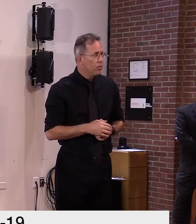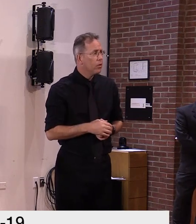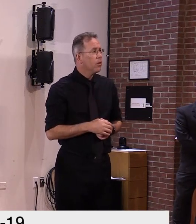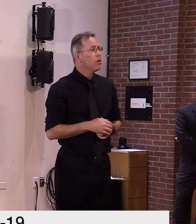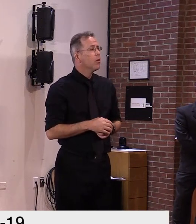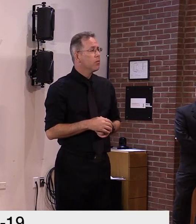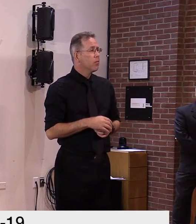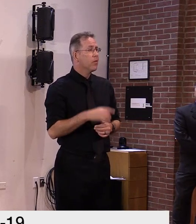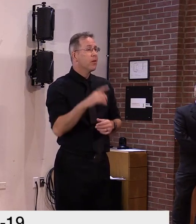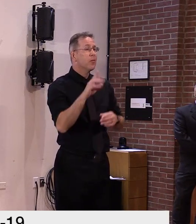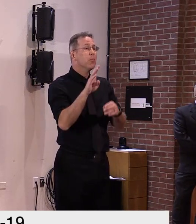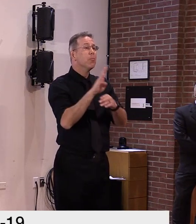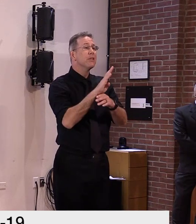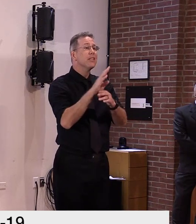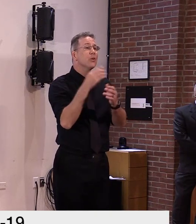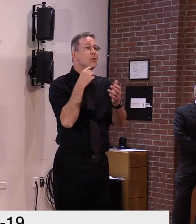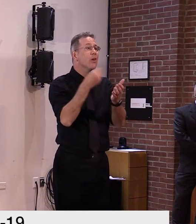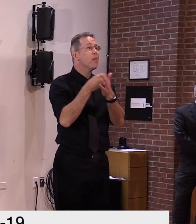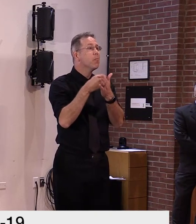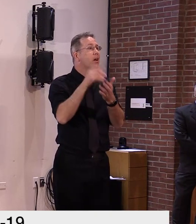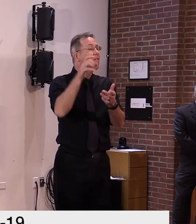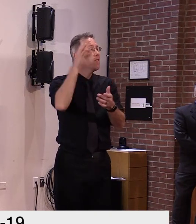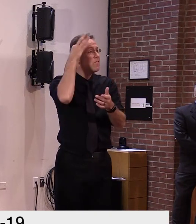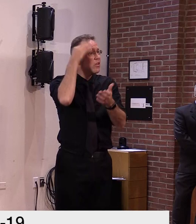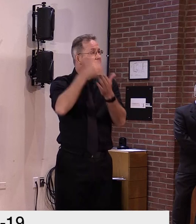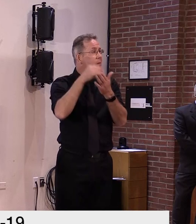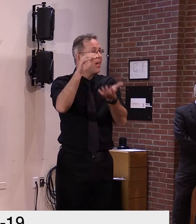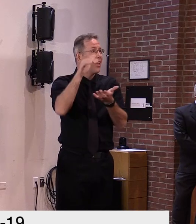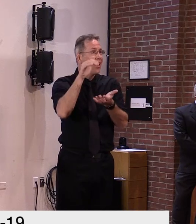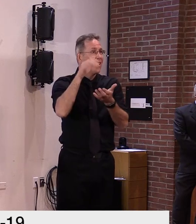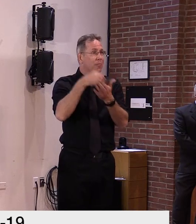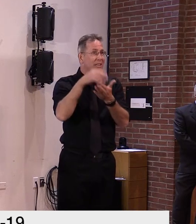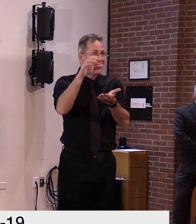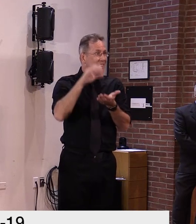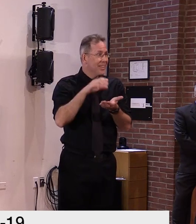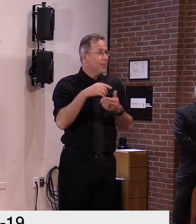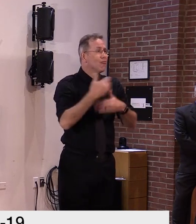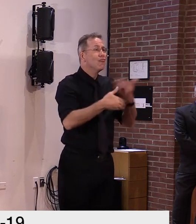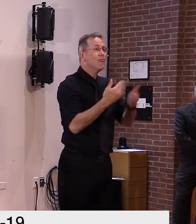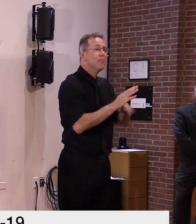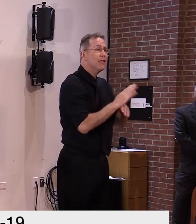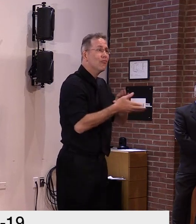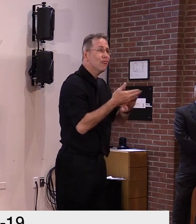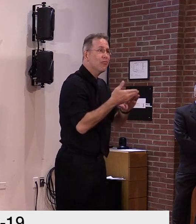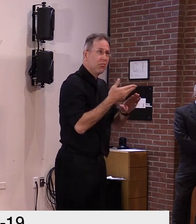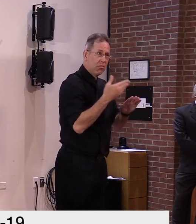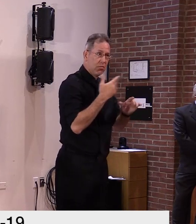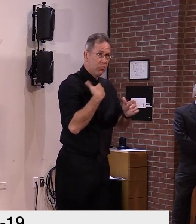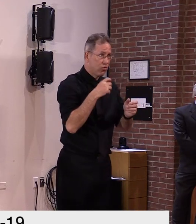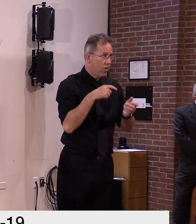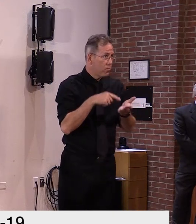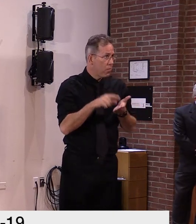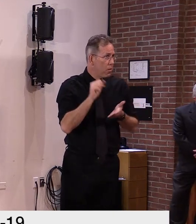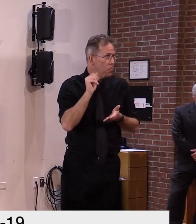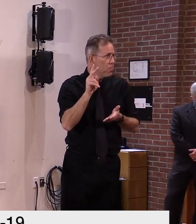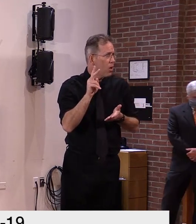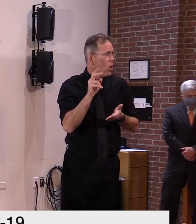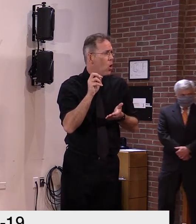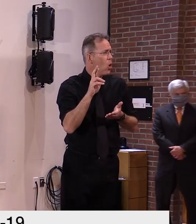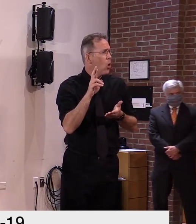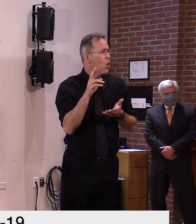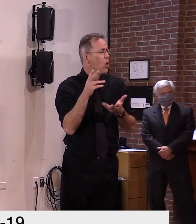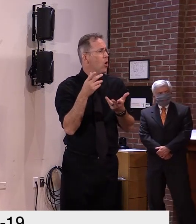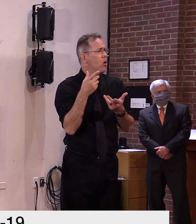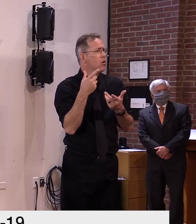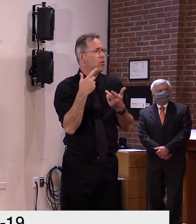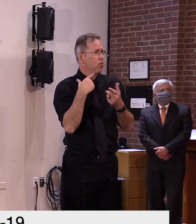if their loans have been converted to grants, because you know, figuring out your bottom line at the end of the